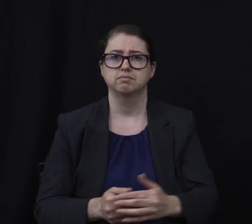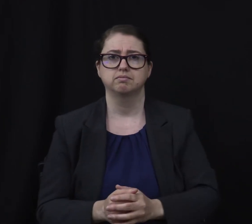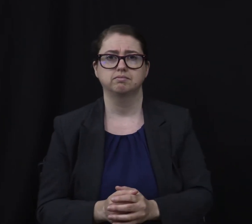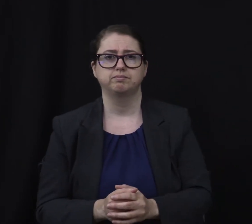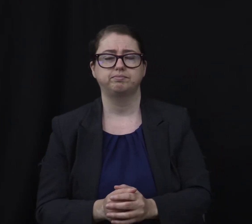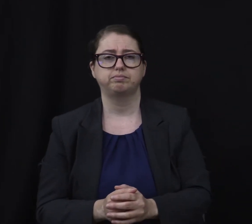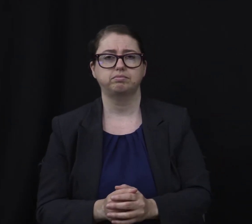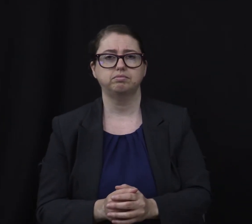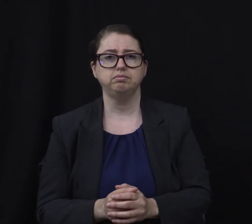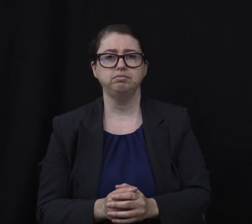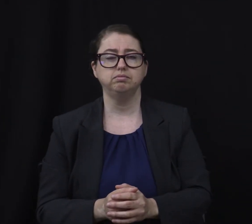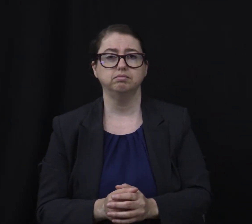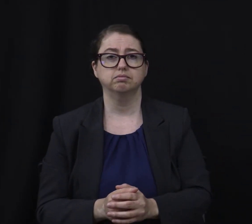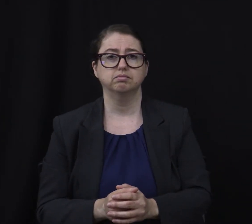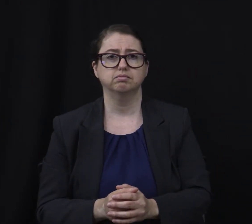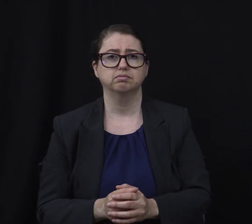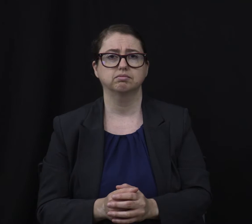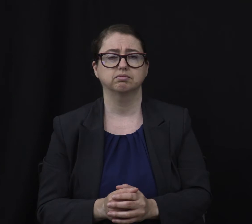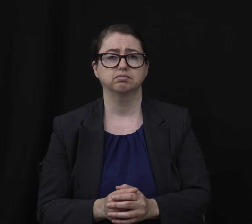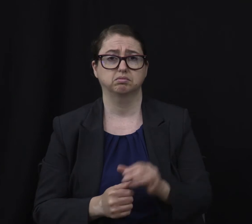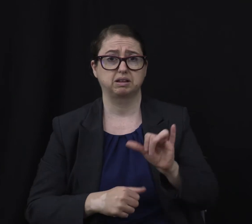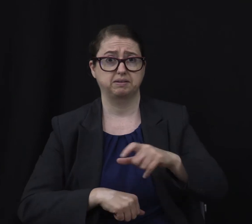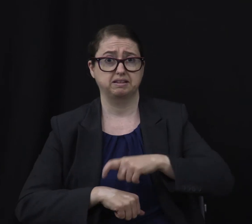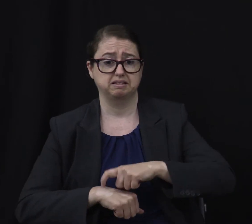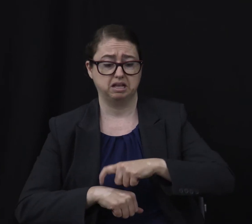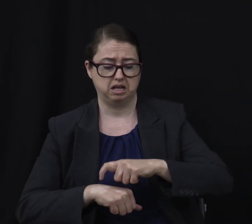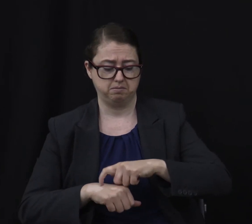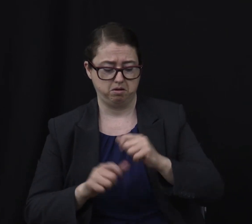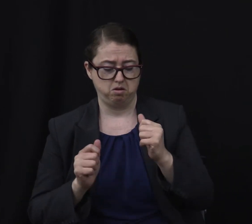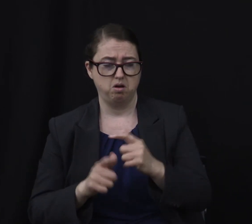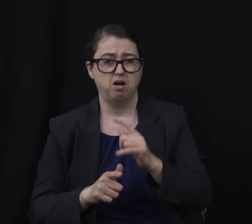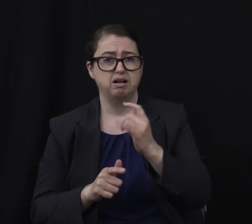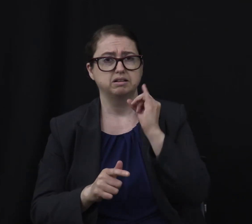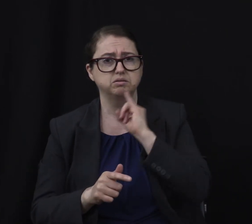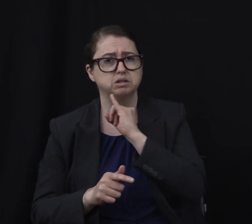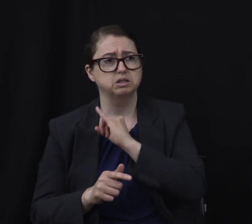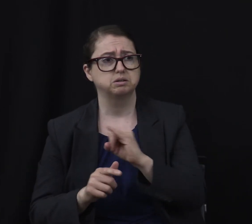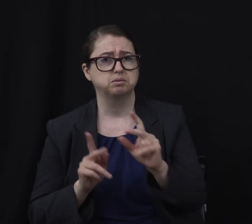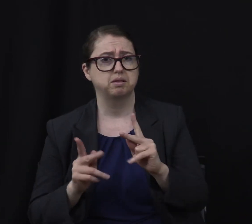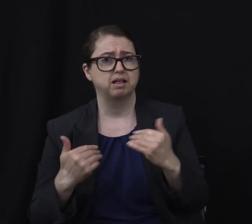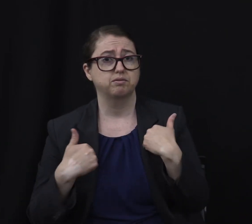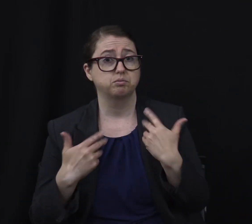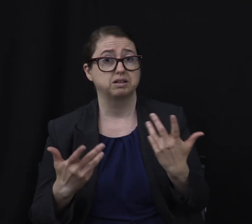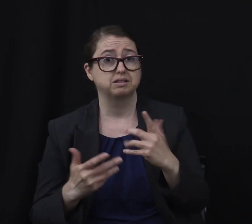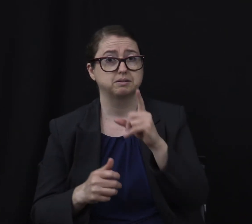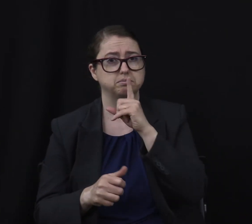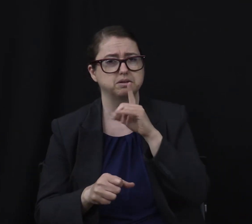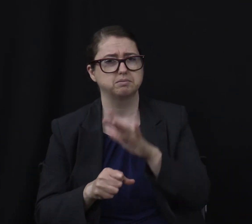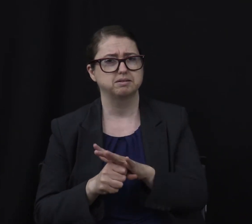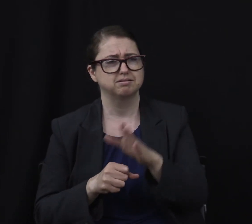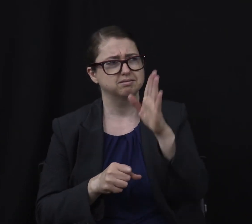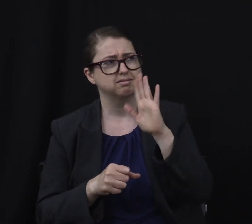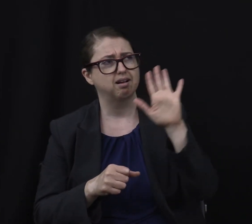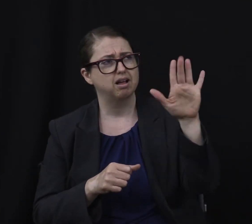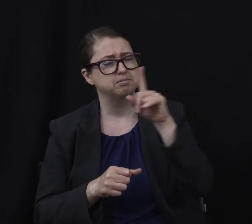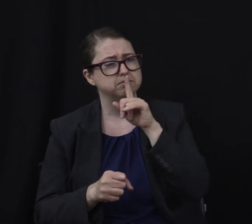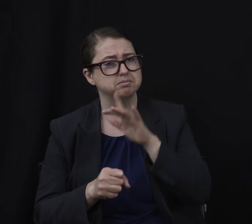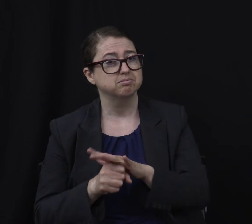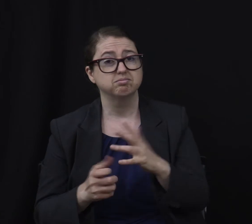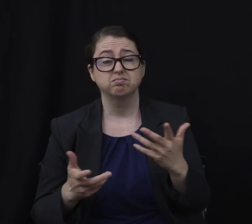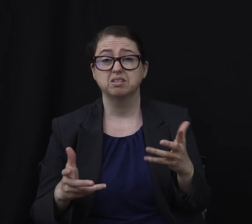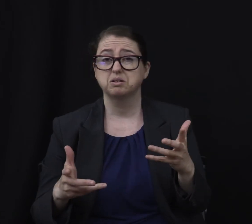they have at this time, all the Hebrews have, is they have the promise of God. That's all they have.